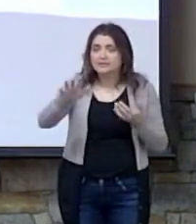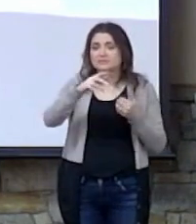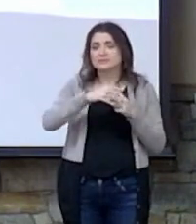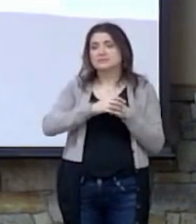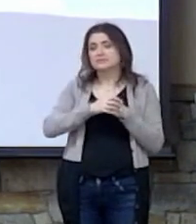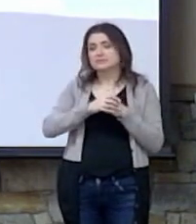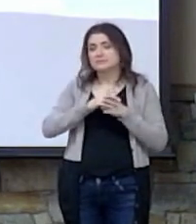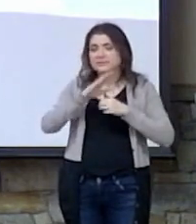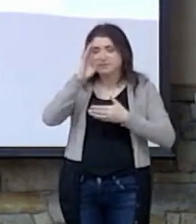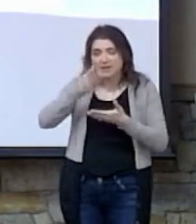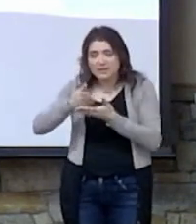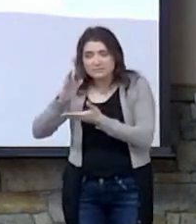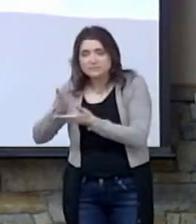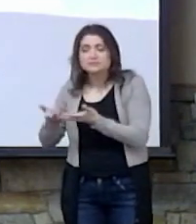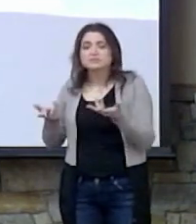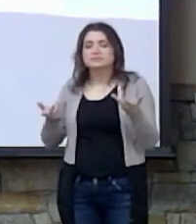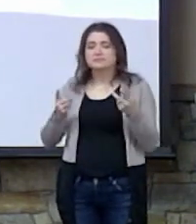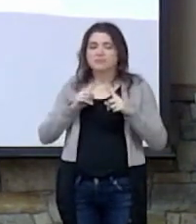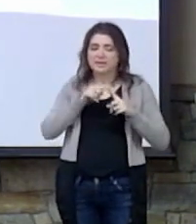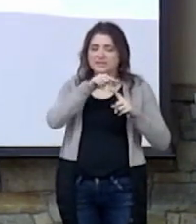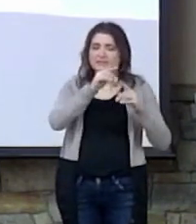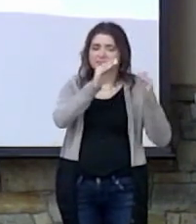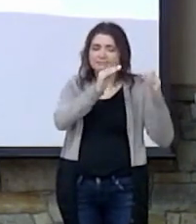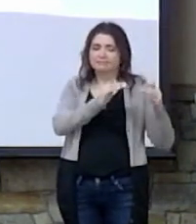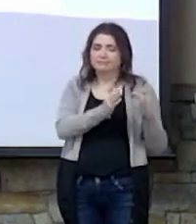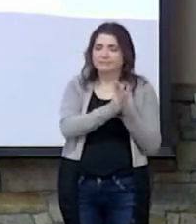servant, tending the land,